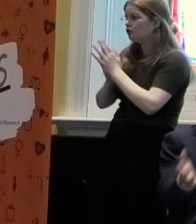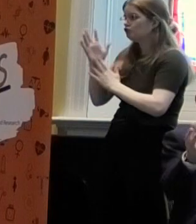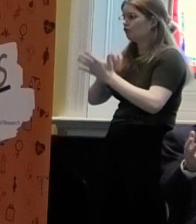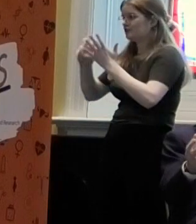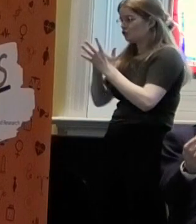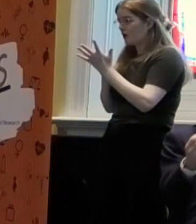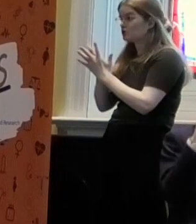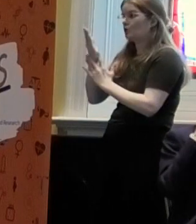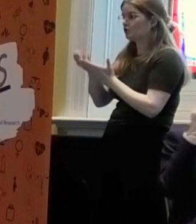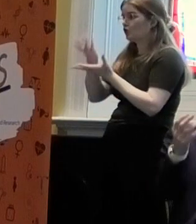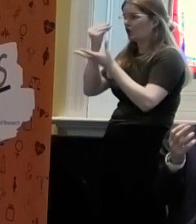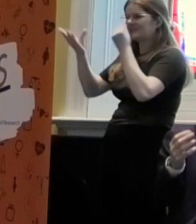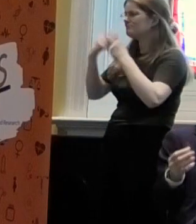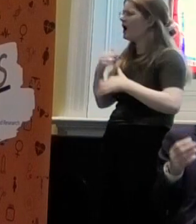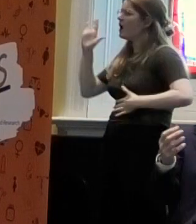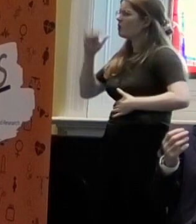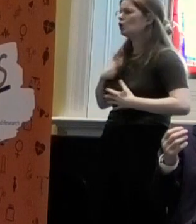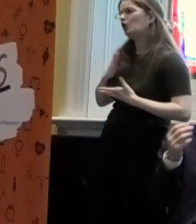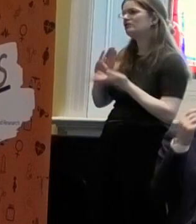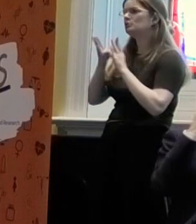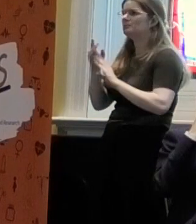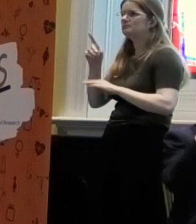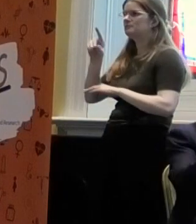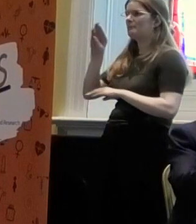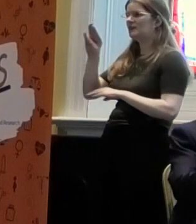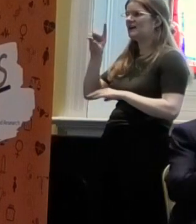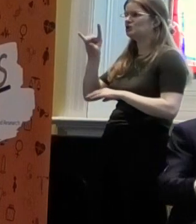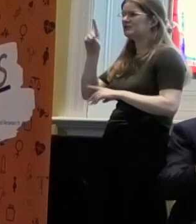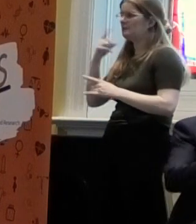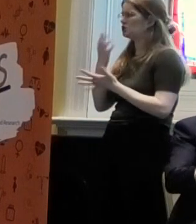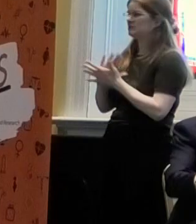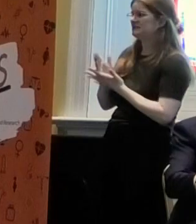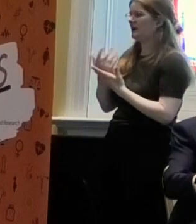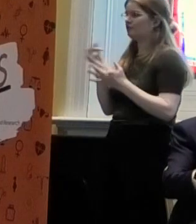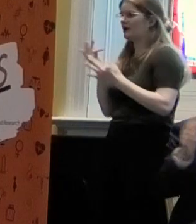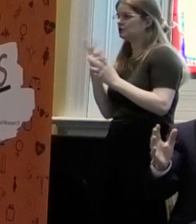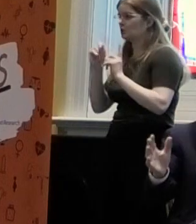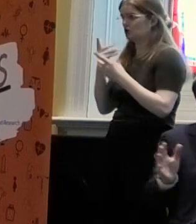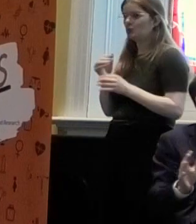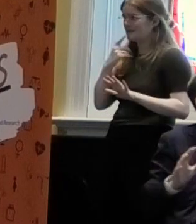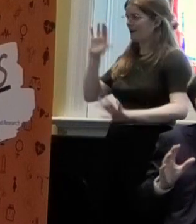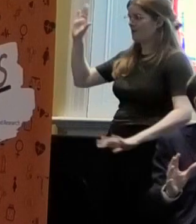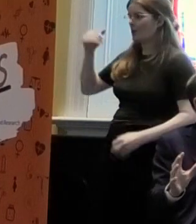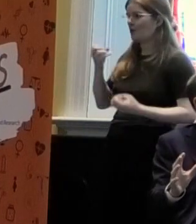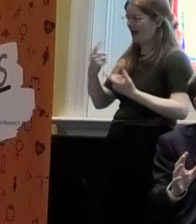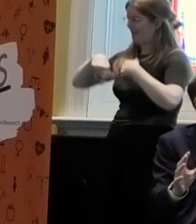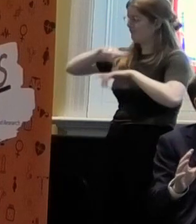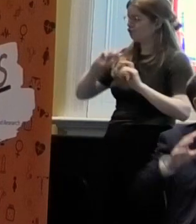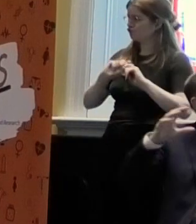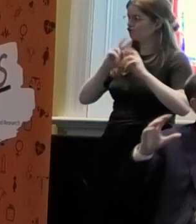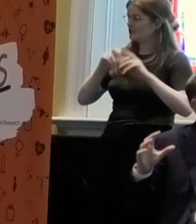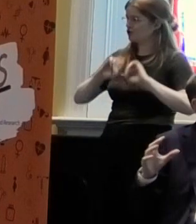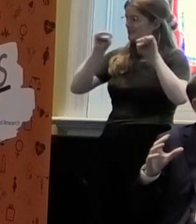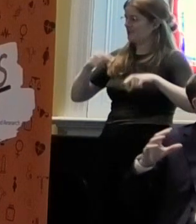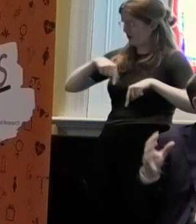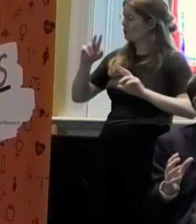coming up through the ranks saying, I'd love to do an MD or a PhD, but it's too intimidating to get the ball rolling. Well, hold on a second. We have a research infrastructure.